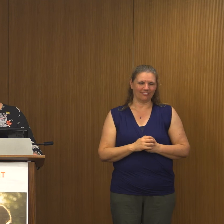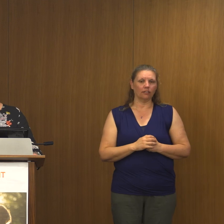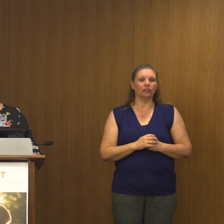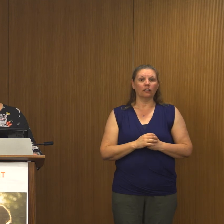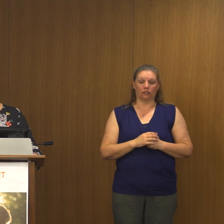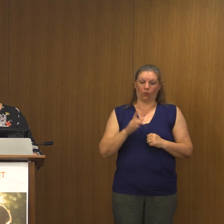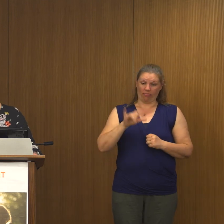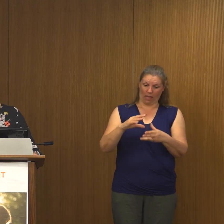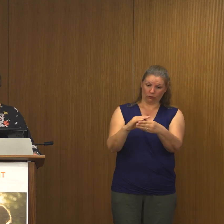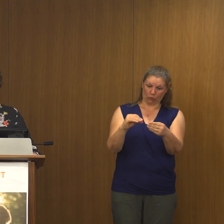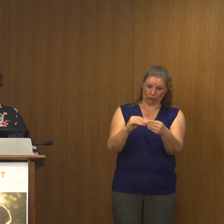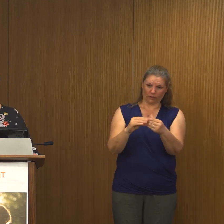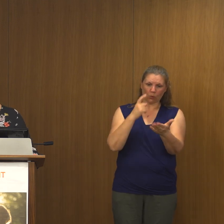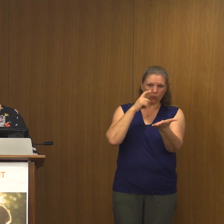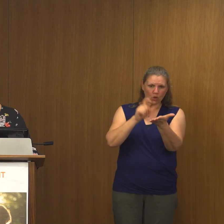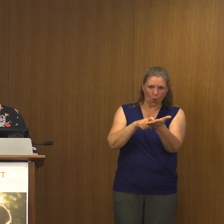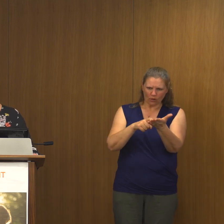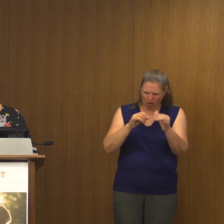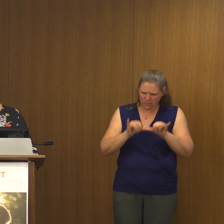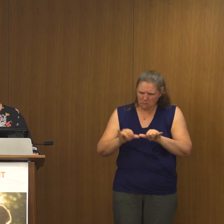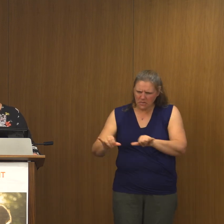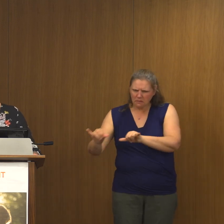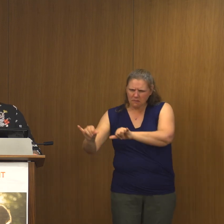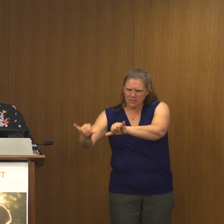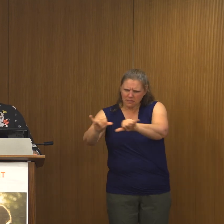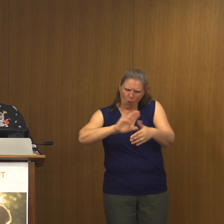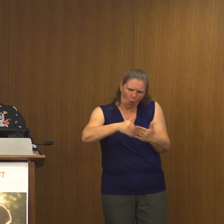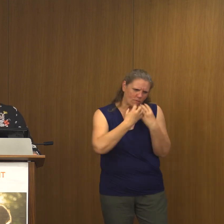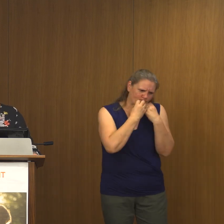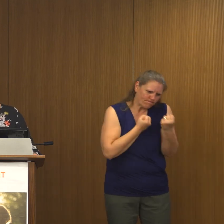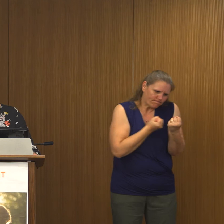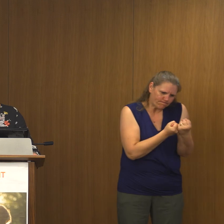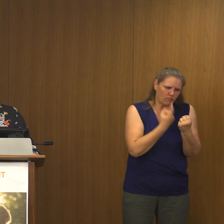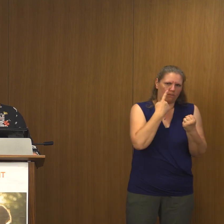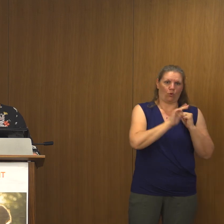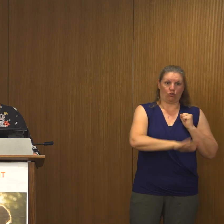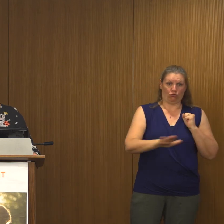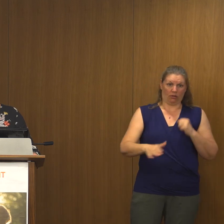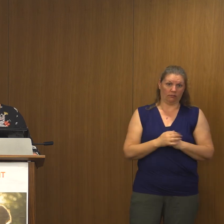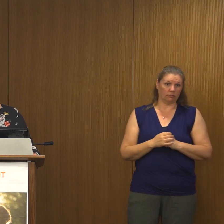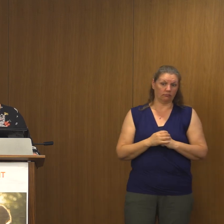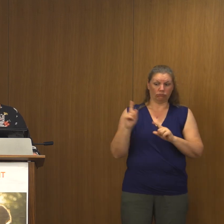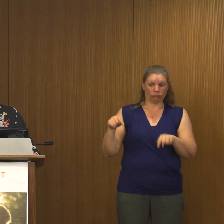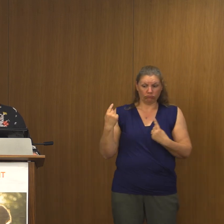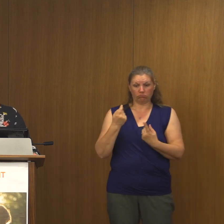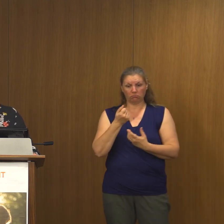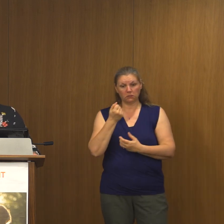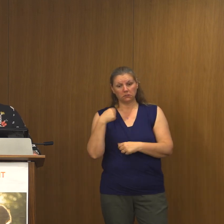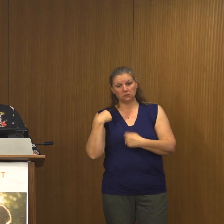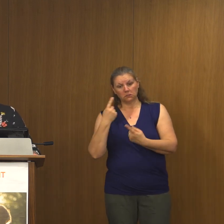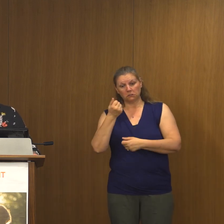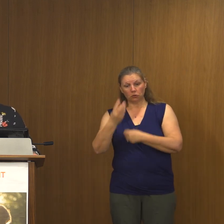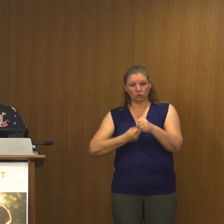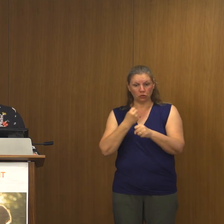common thread that we share in supporting the dance of our kids. We have spent the past few years getting to know what sort of connection we